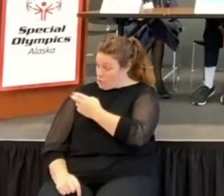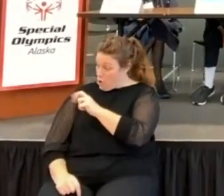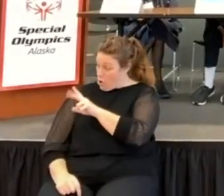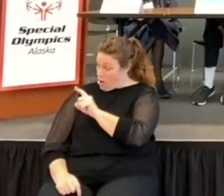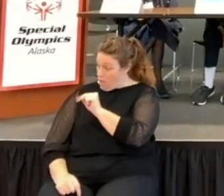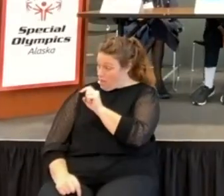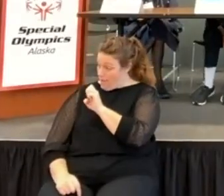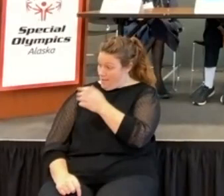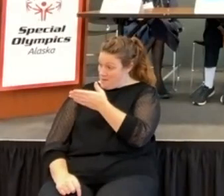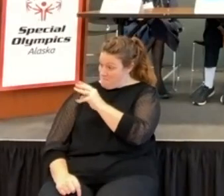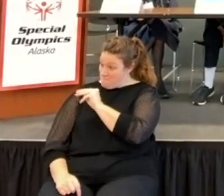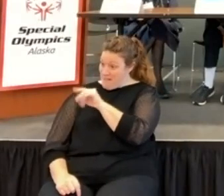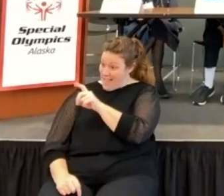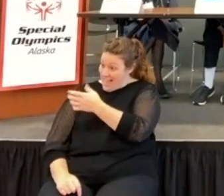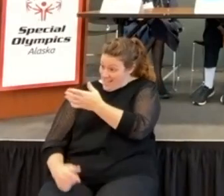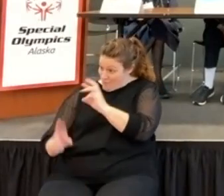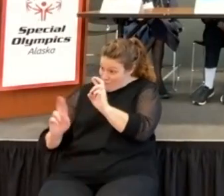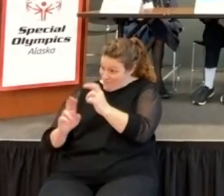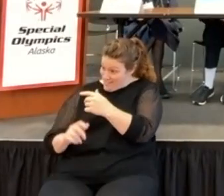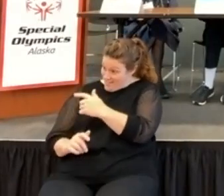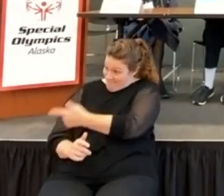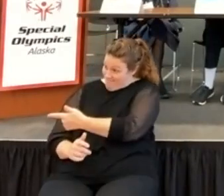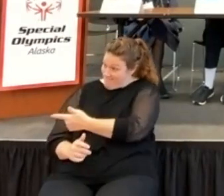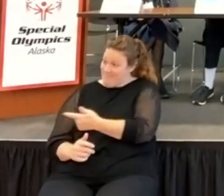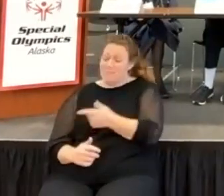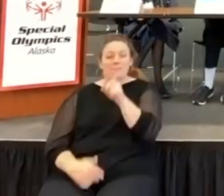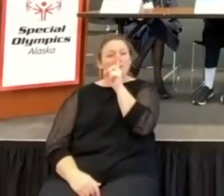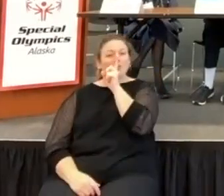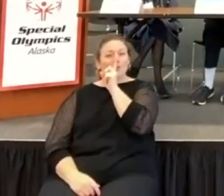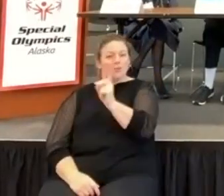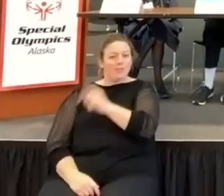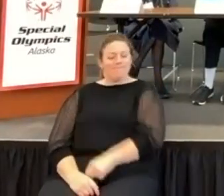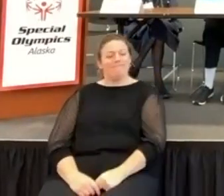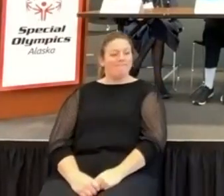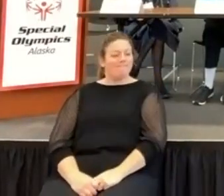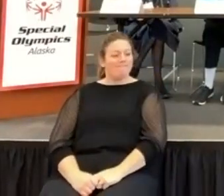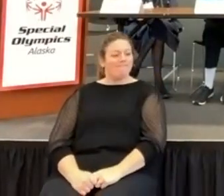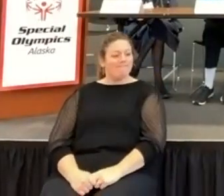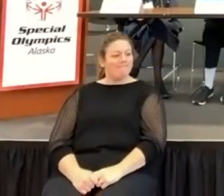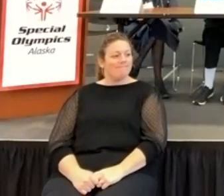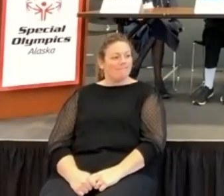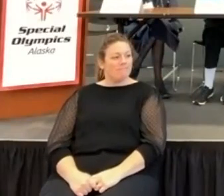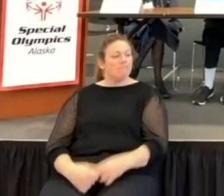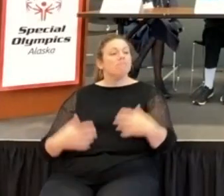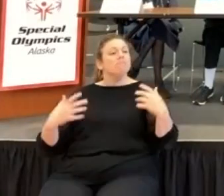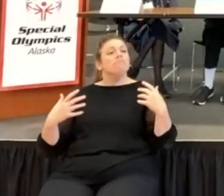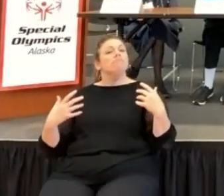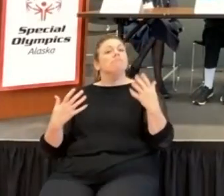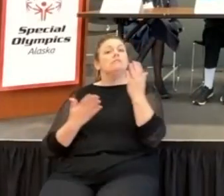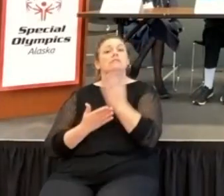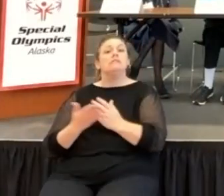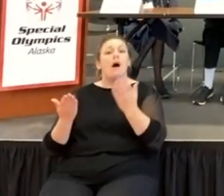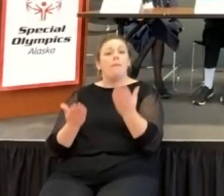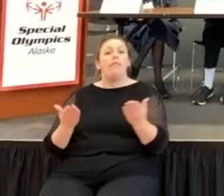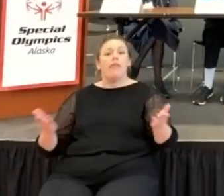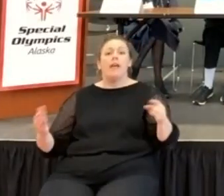ready to answer this question? Sure. Okay. All right. I'm going to hand it to you, Charlotte. What are some things that you've